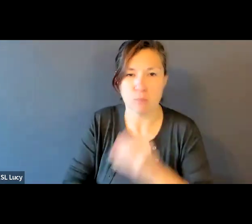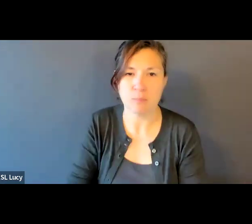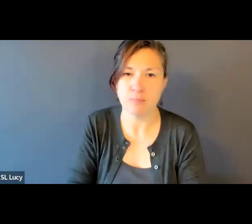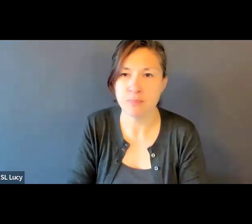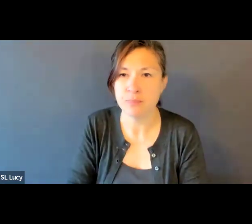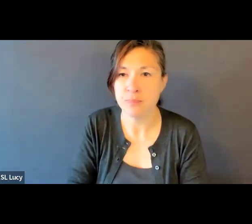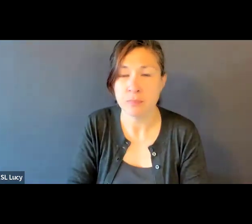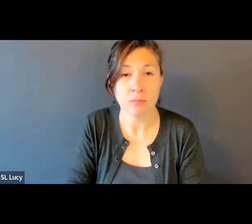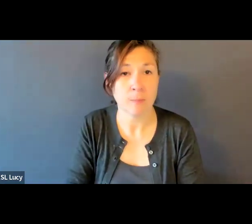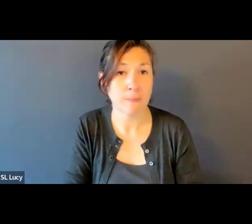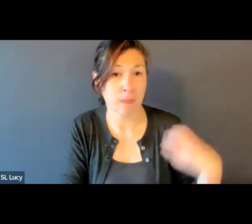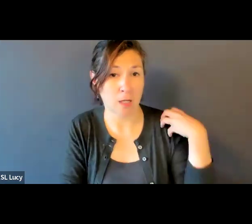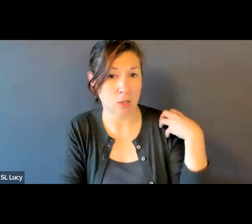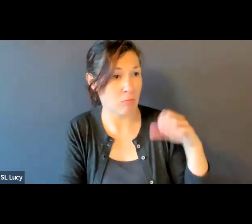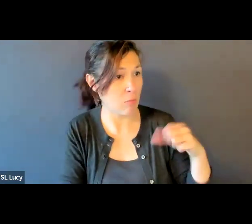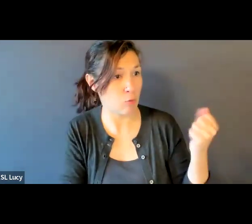Anything else?